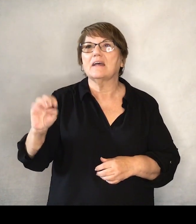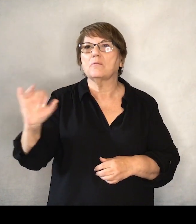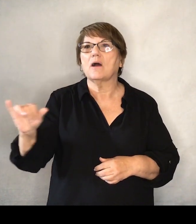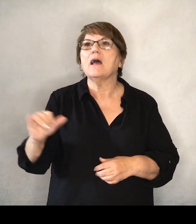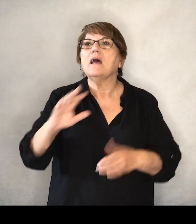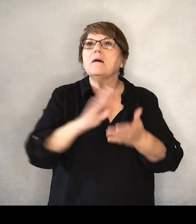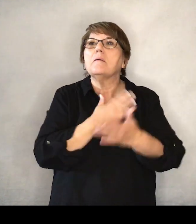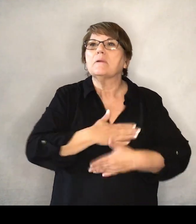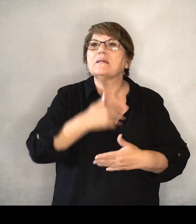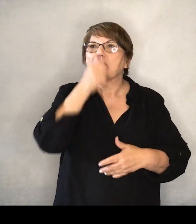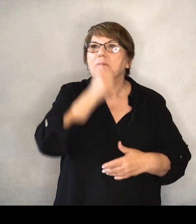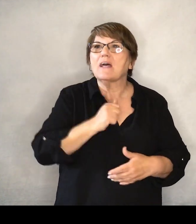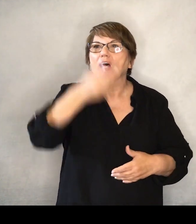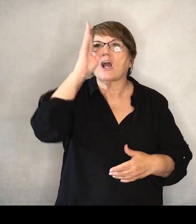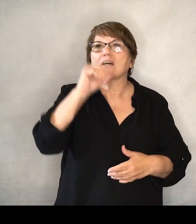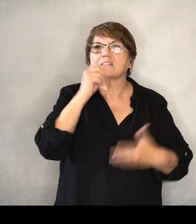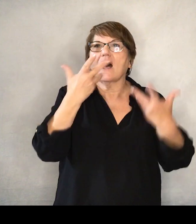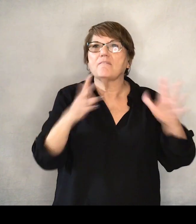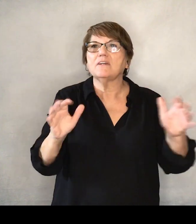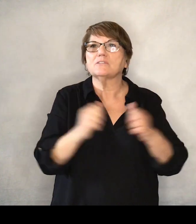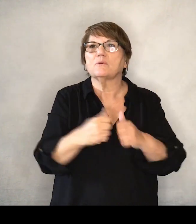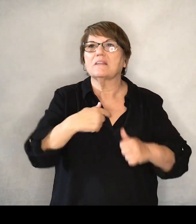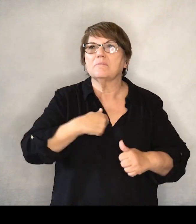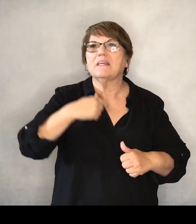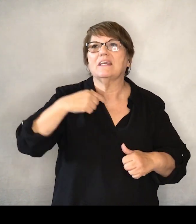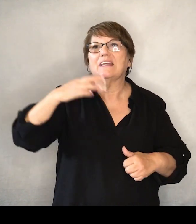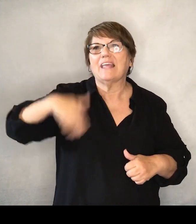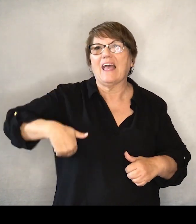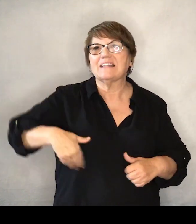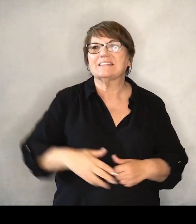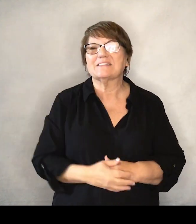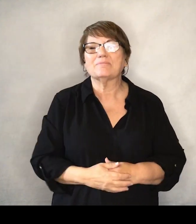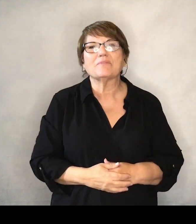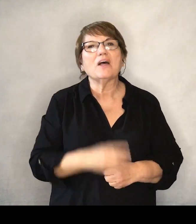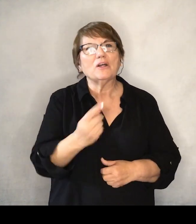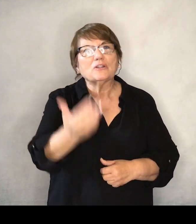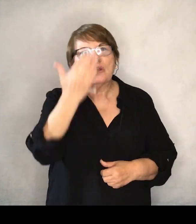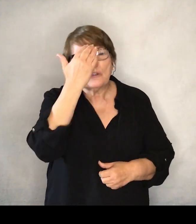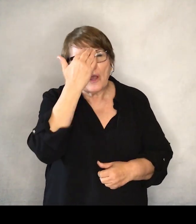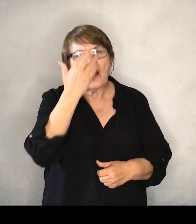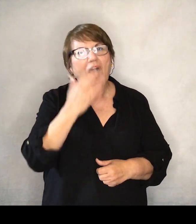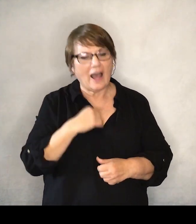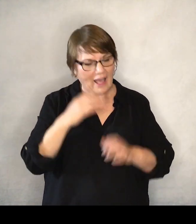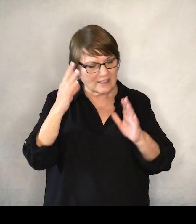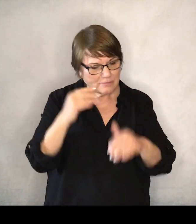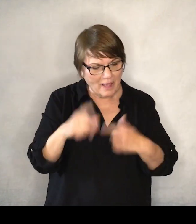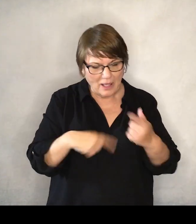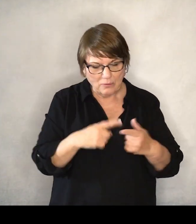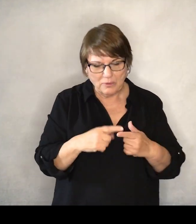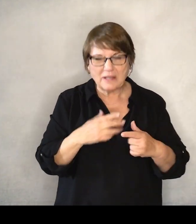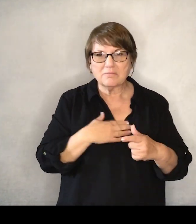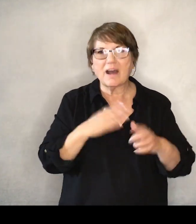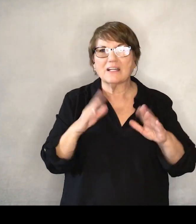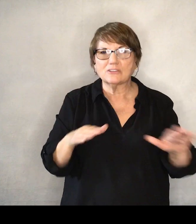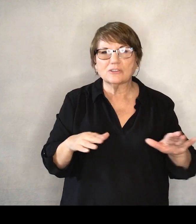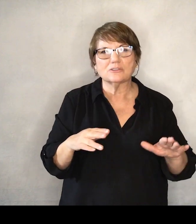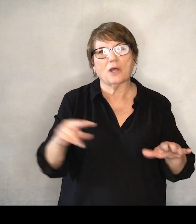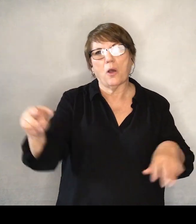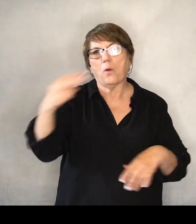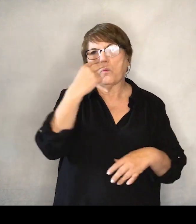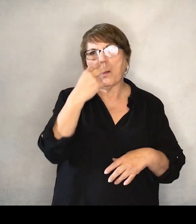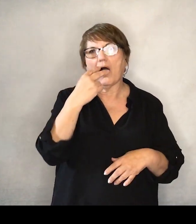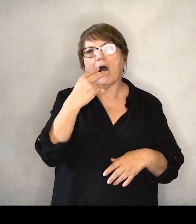Please be patient, God is not finished with me yet. You know, I fully expect that when my kids watch this